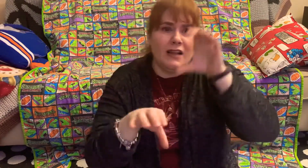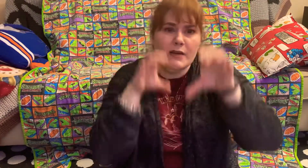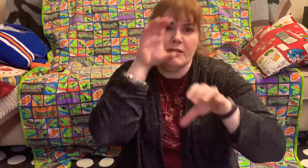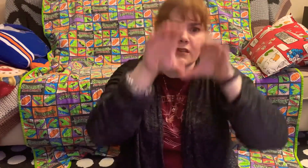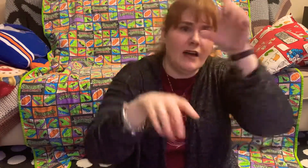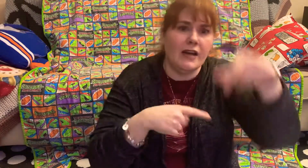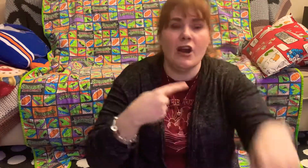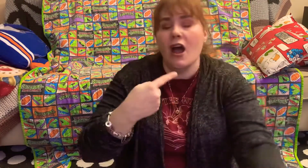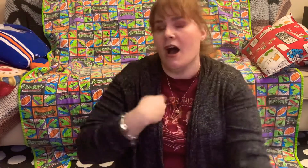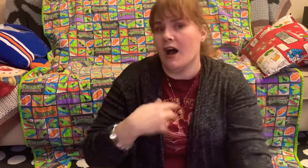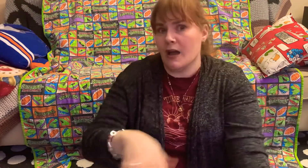the ladder. I'm a